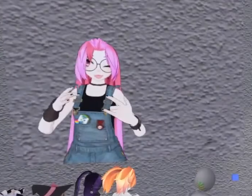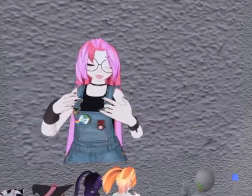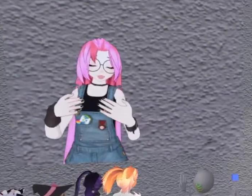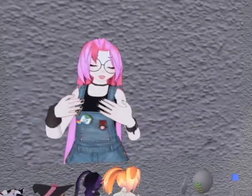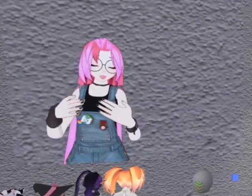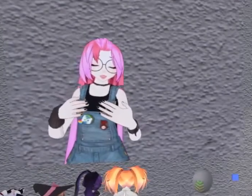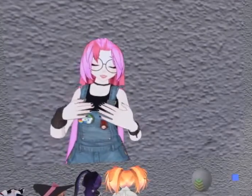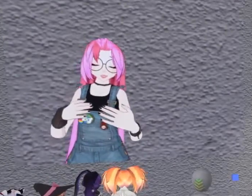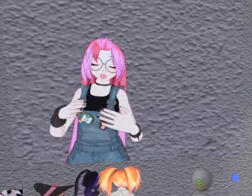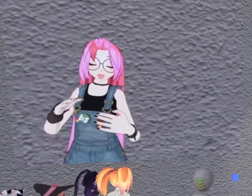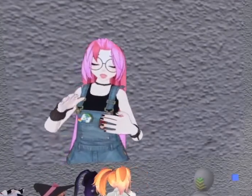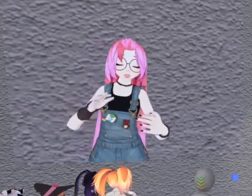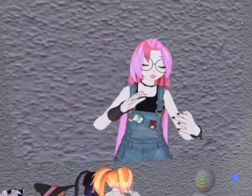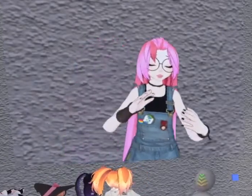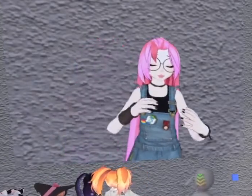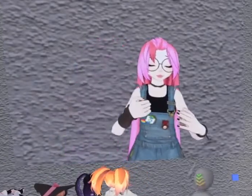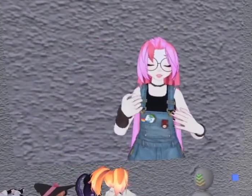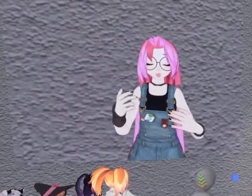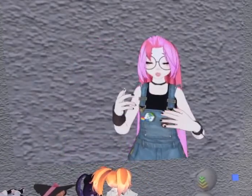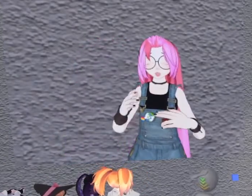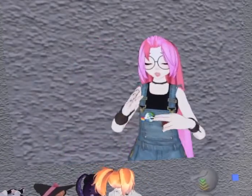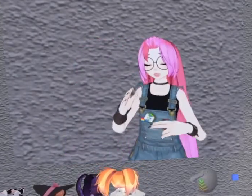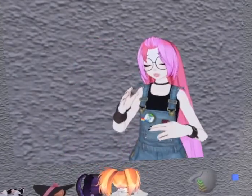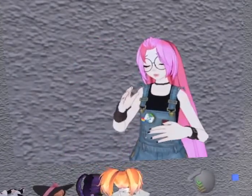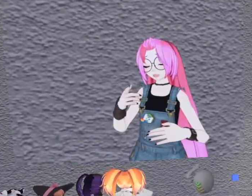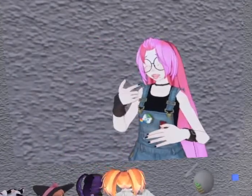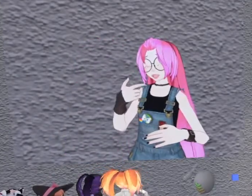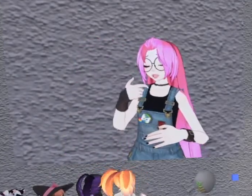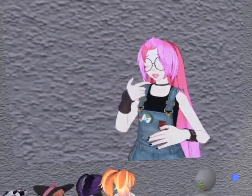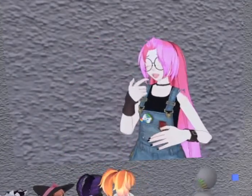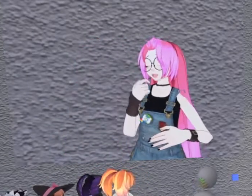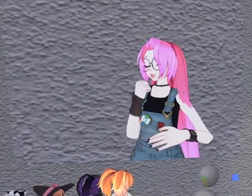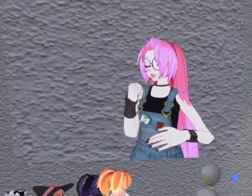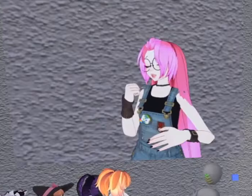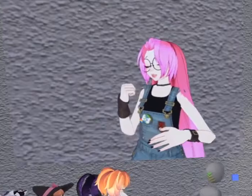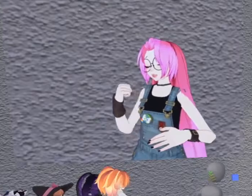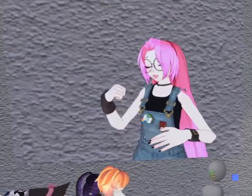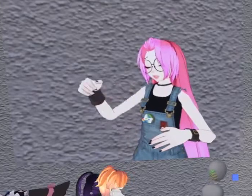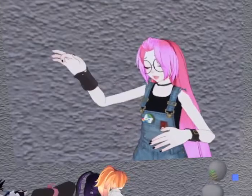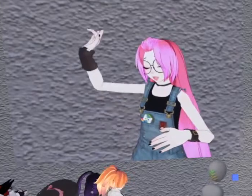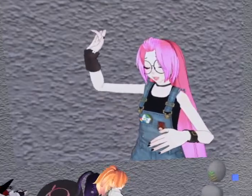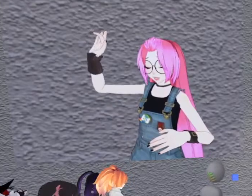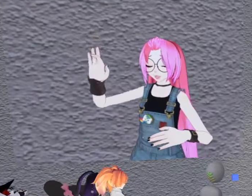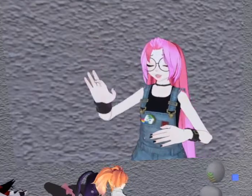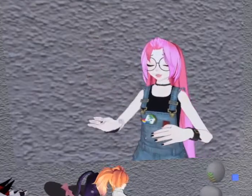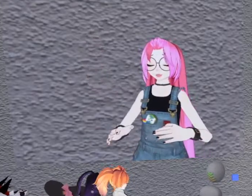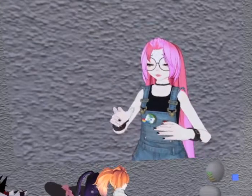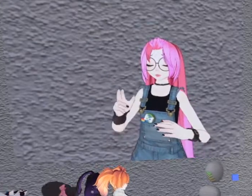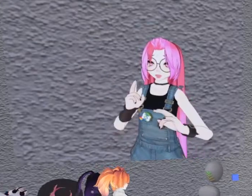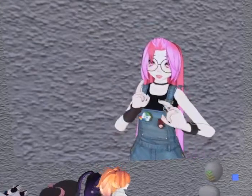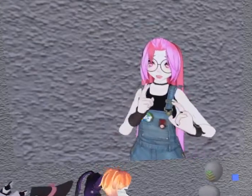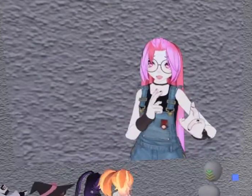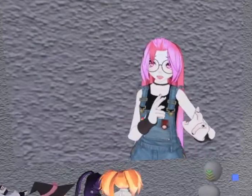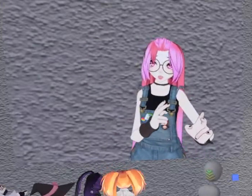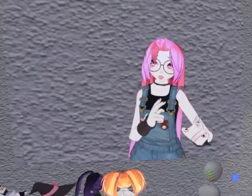But anyways, yeah, a few rules. Keep your mic muted unless you have a question. Be respectful.